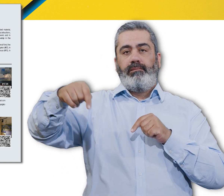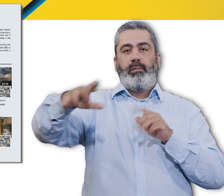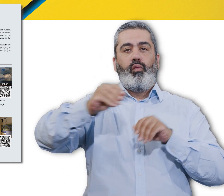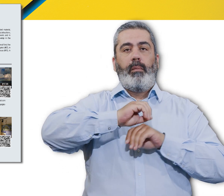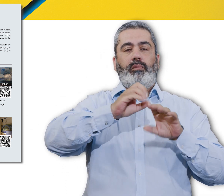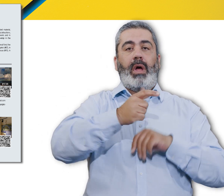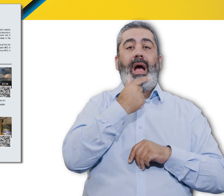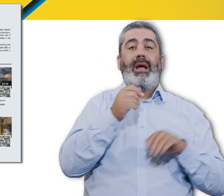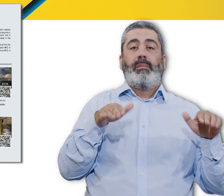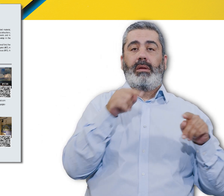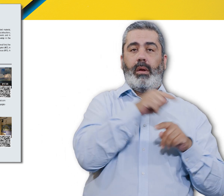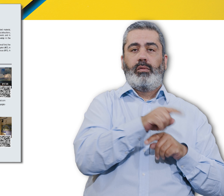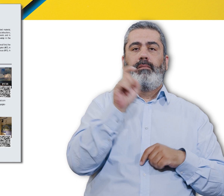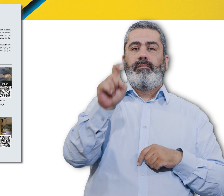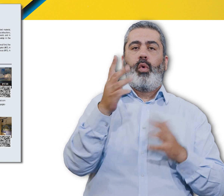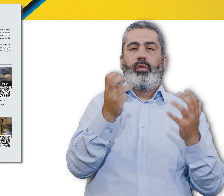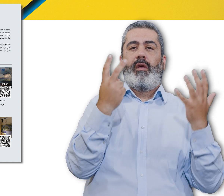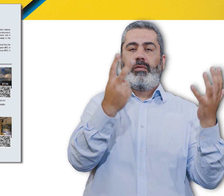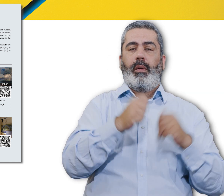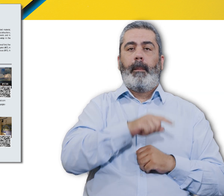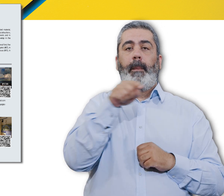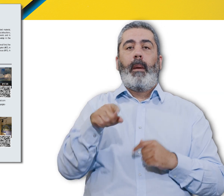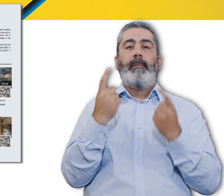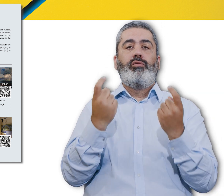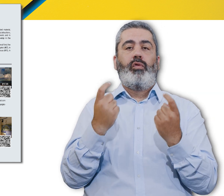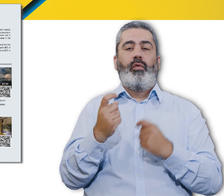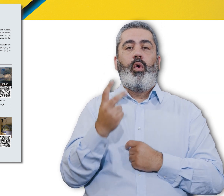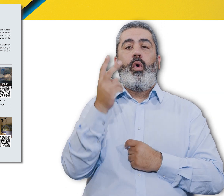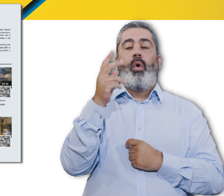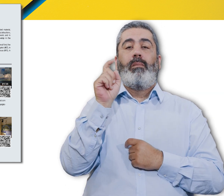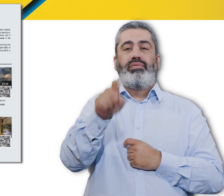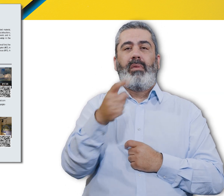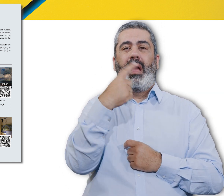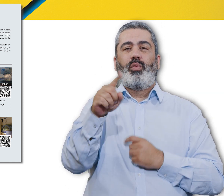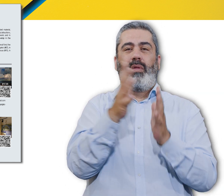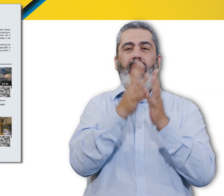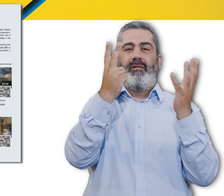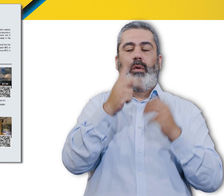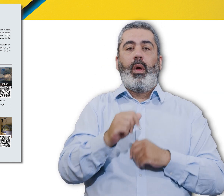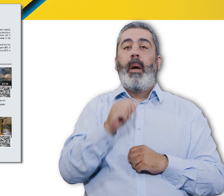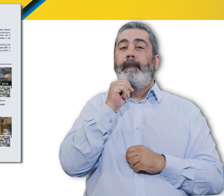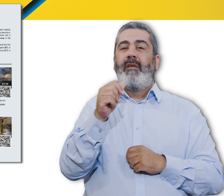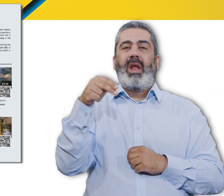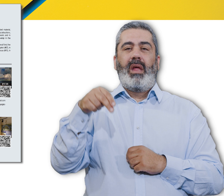Varuza, number 81, in Papigo, number 96, and in Clydonia. Website